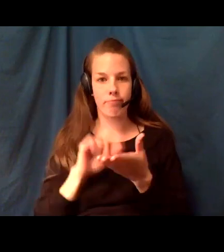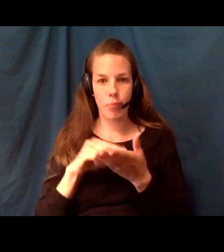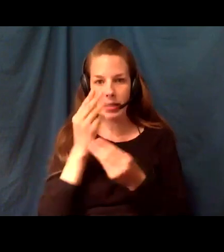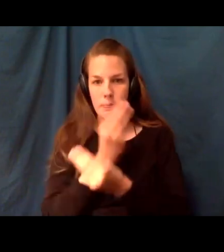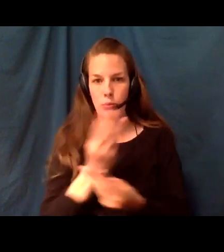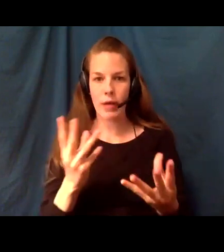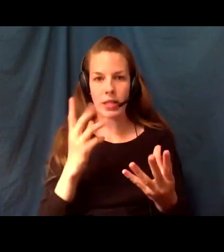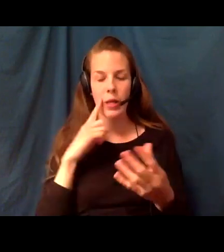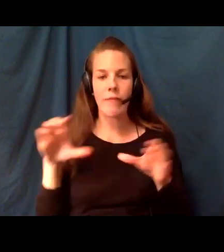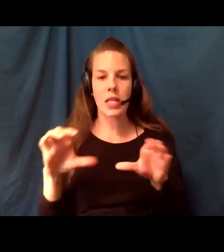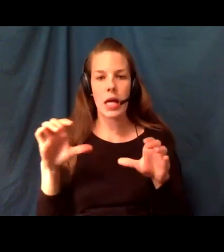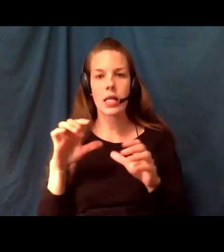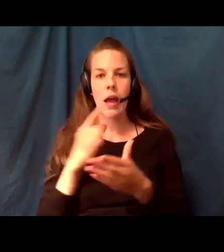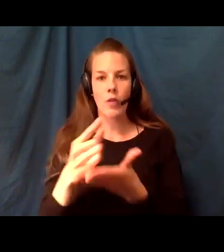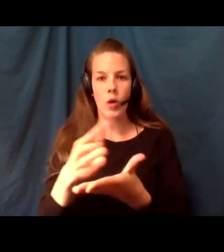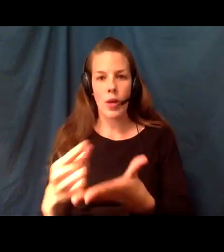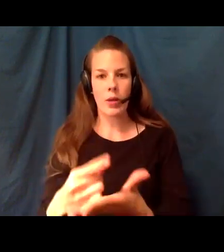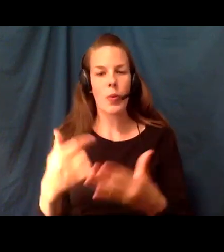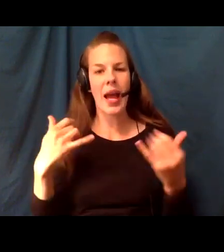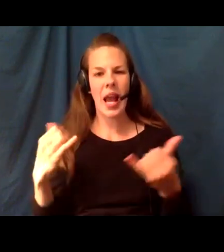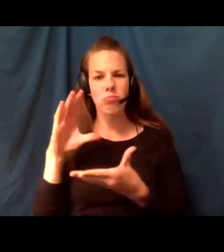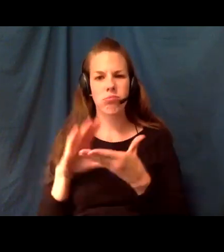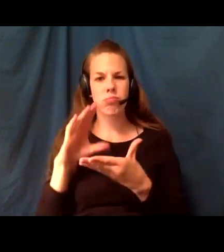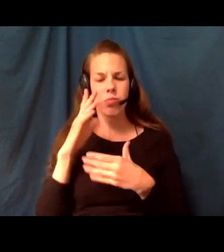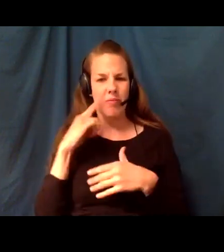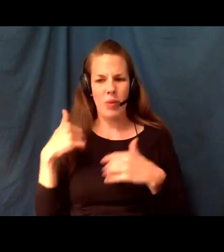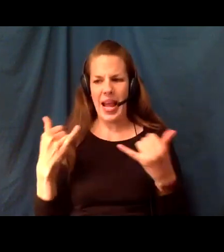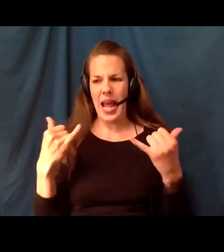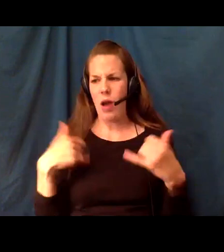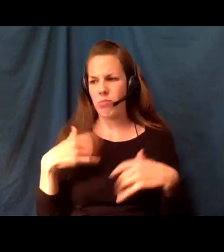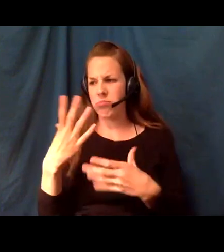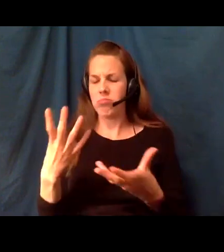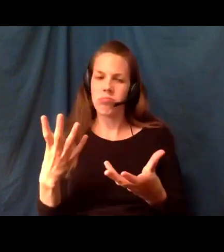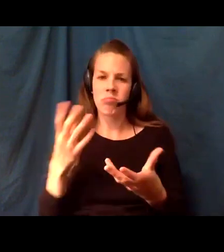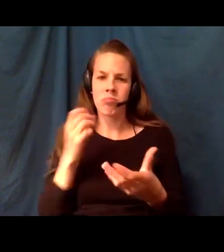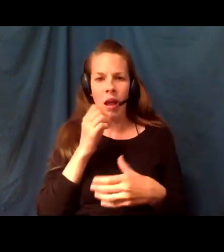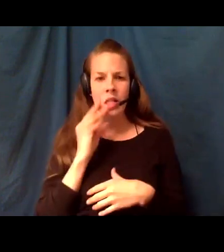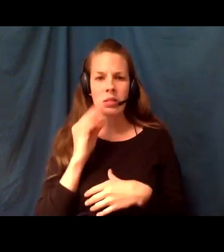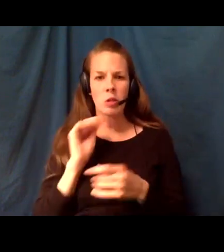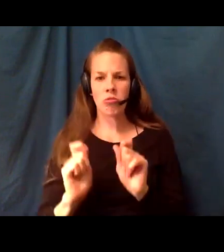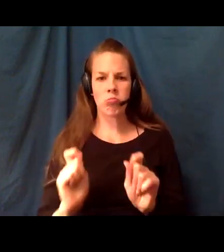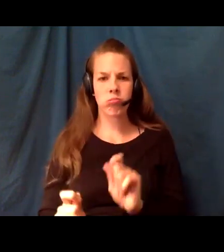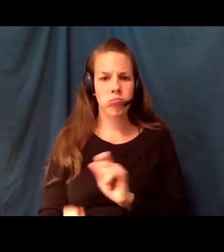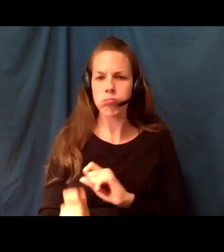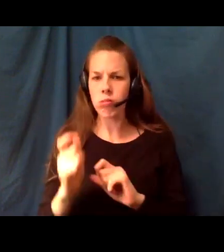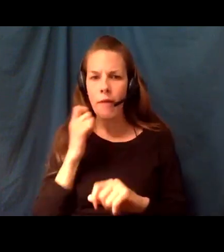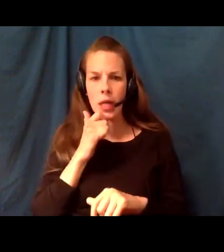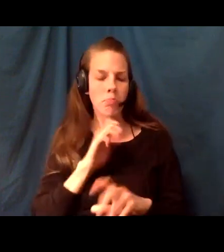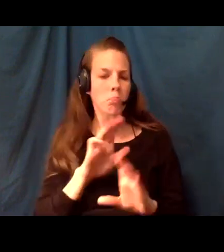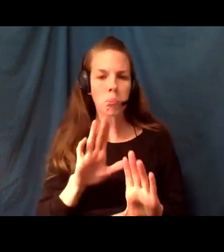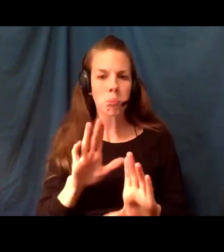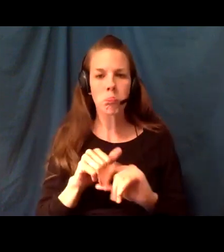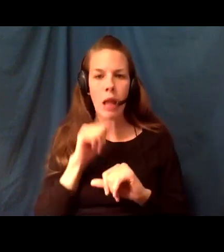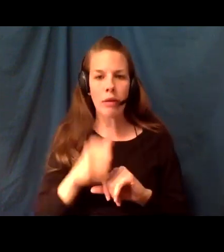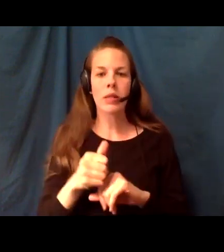we've done this because we're currently in a phase of the pandemic where we're not experiencing frequent changes. However, we would